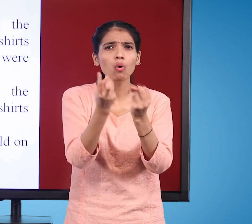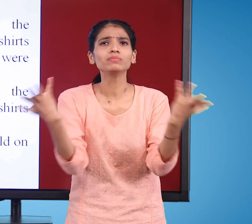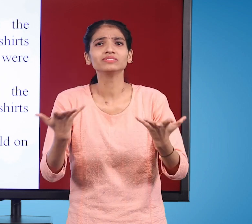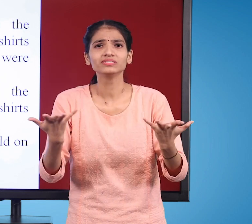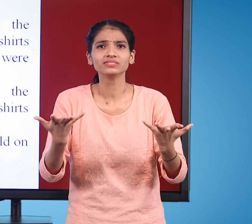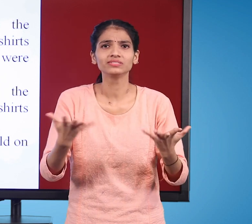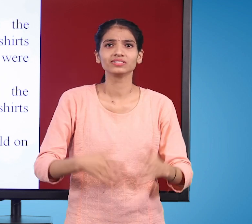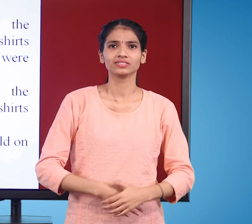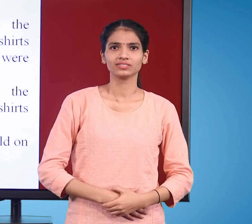day?